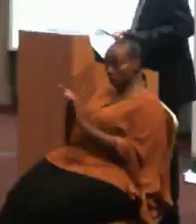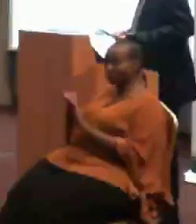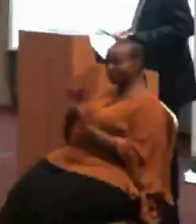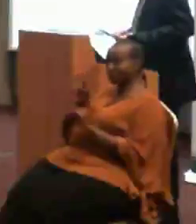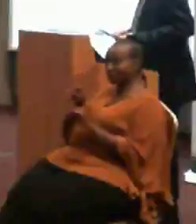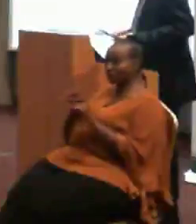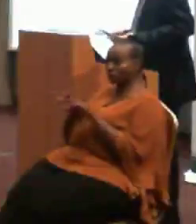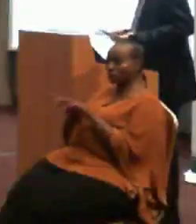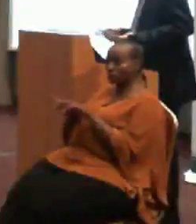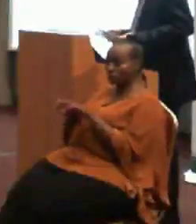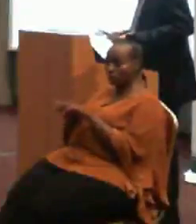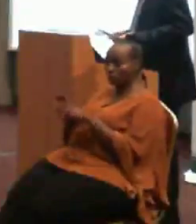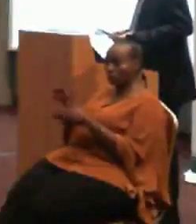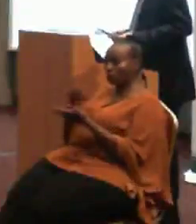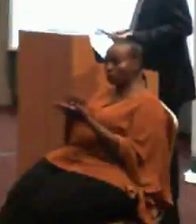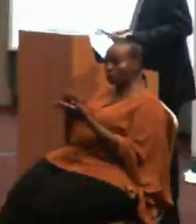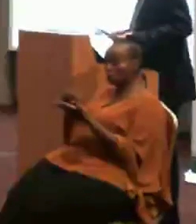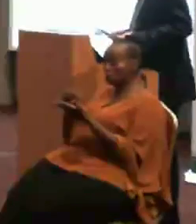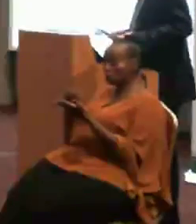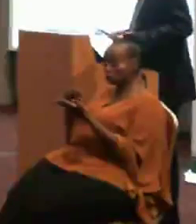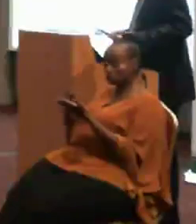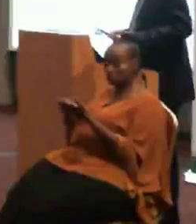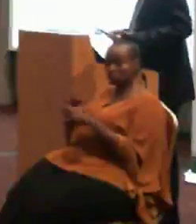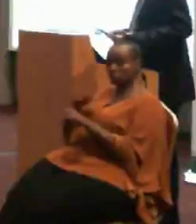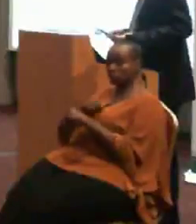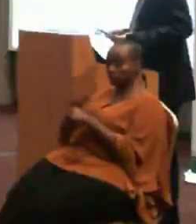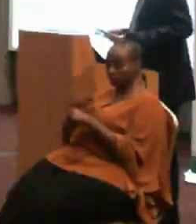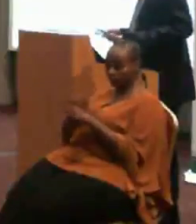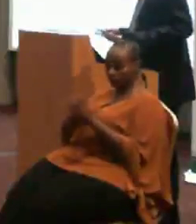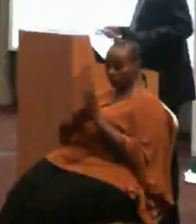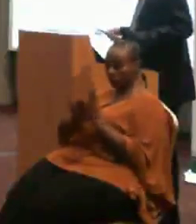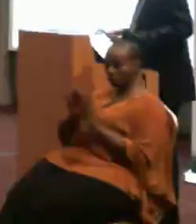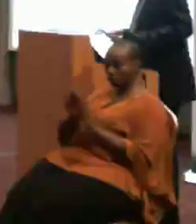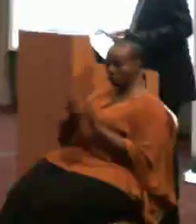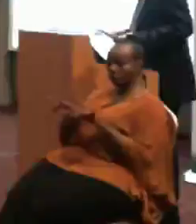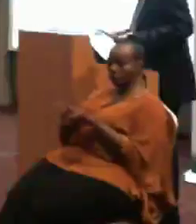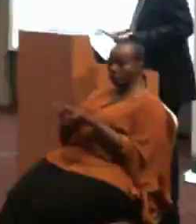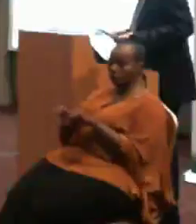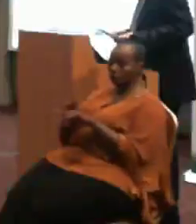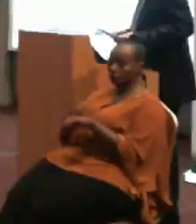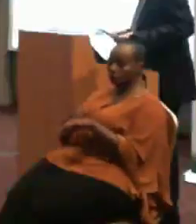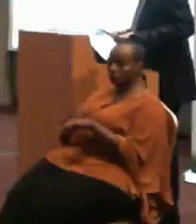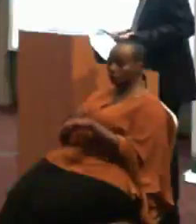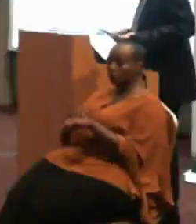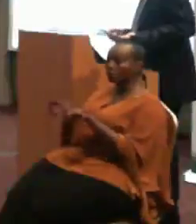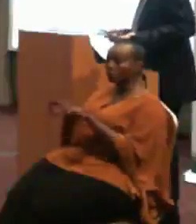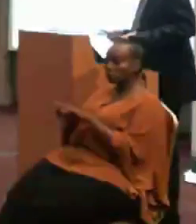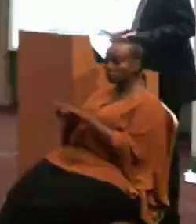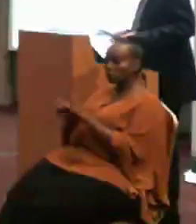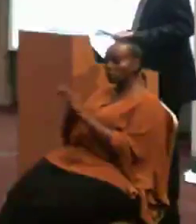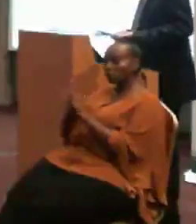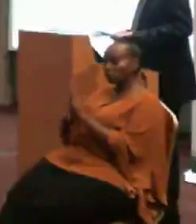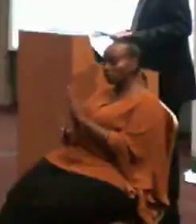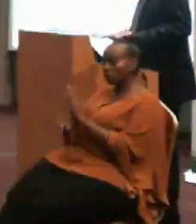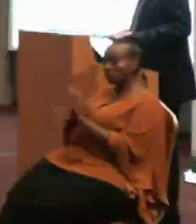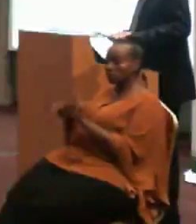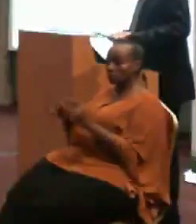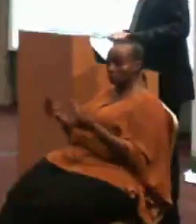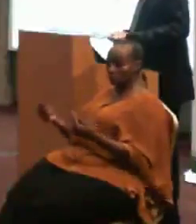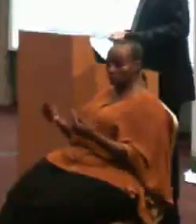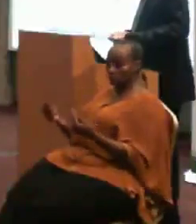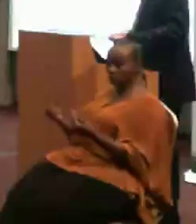that coal contract will not increase at the same rate, but also will not drop at the same rate if the volume